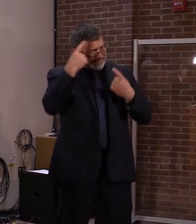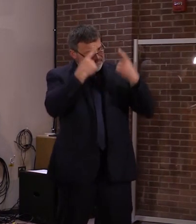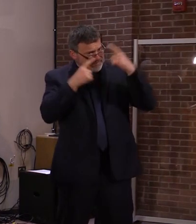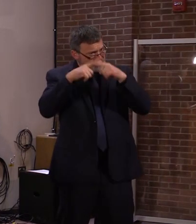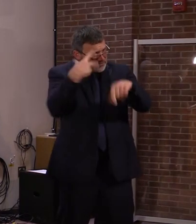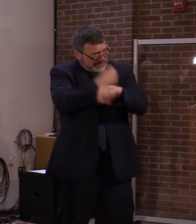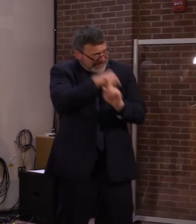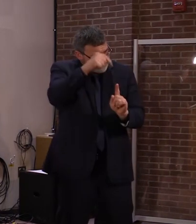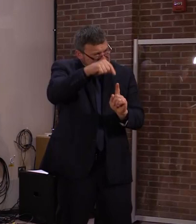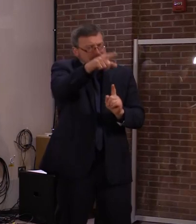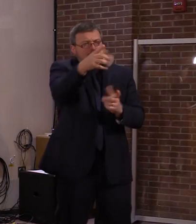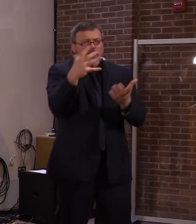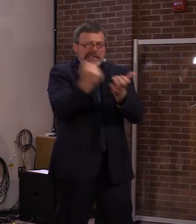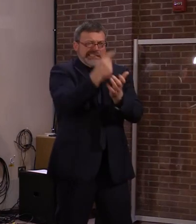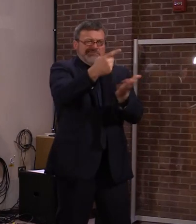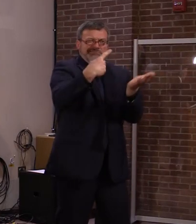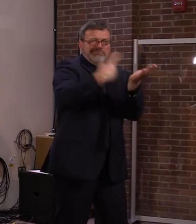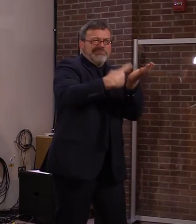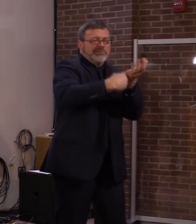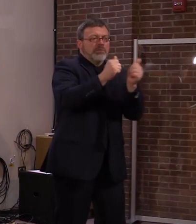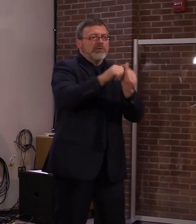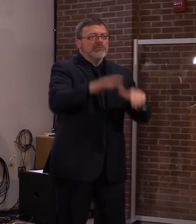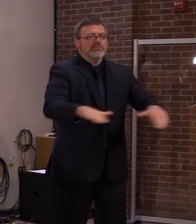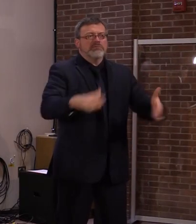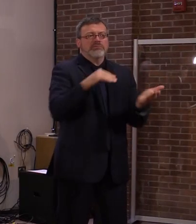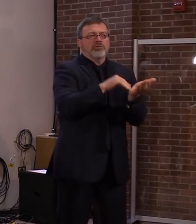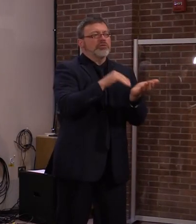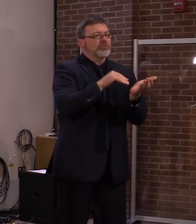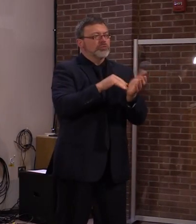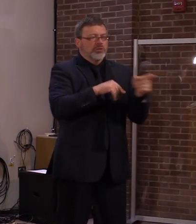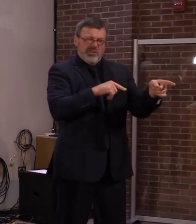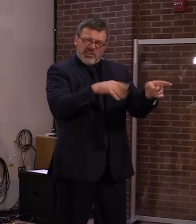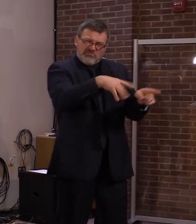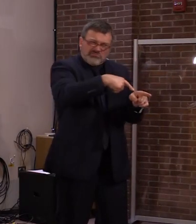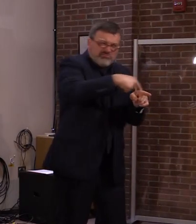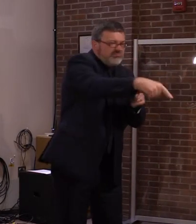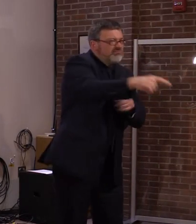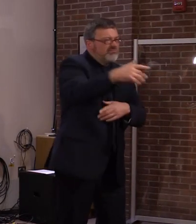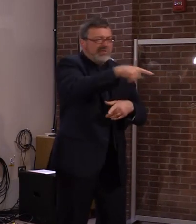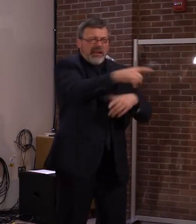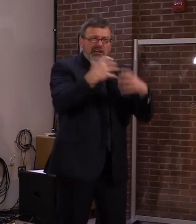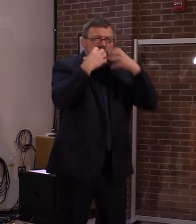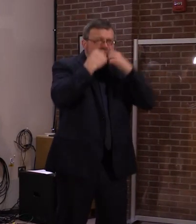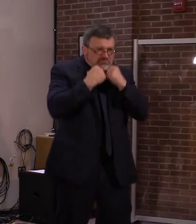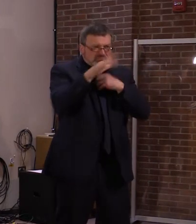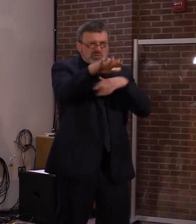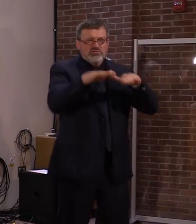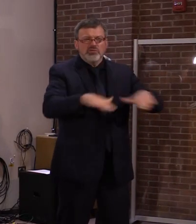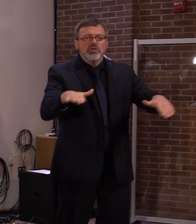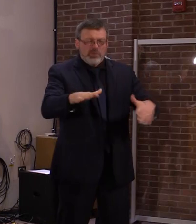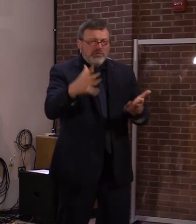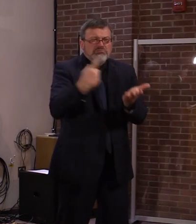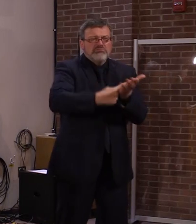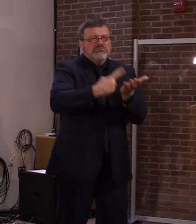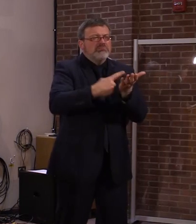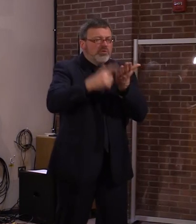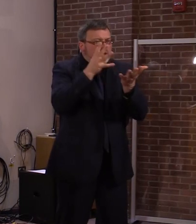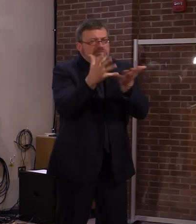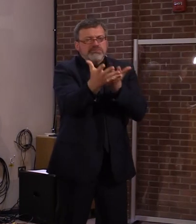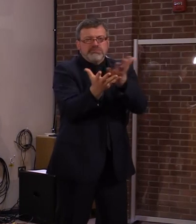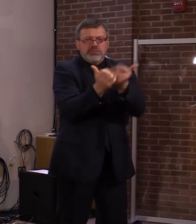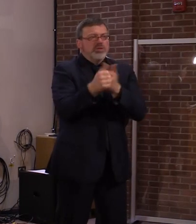the answers you need to make an informed decision. The Vermont chapter of the American Academy